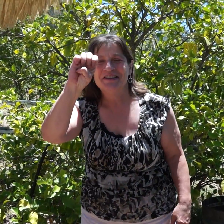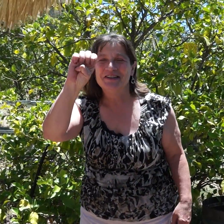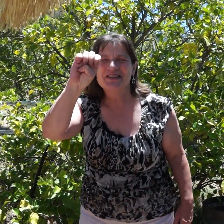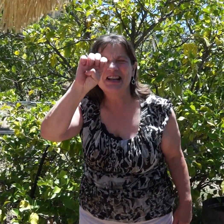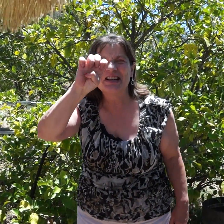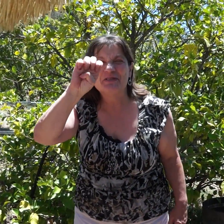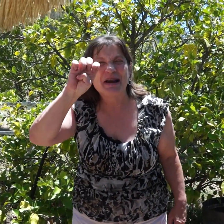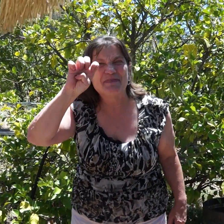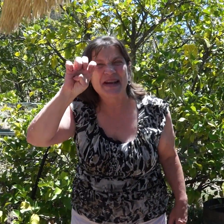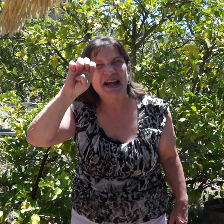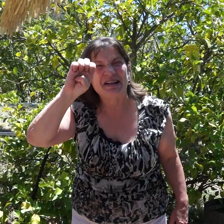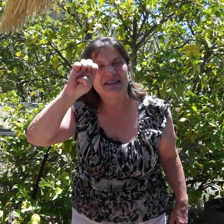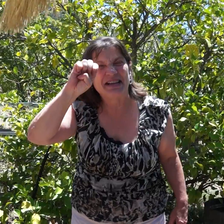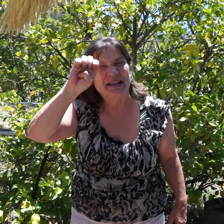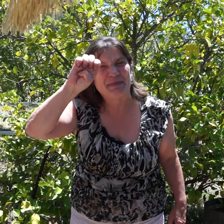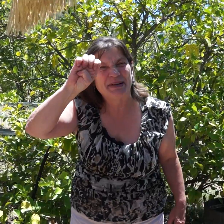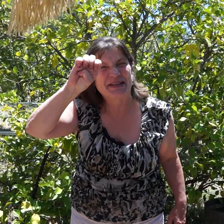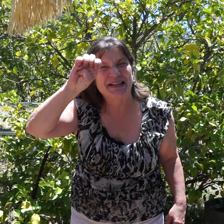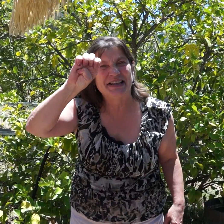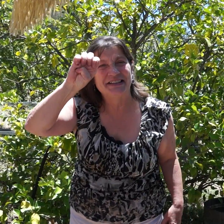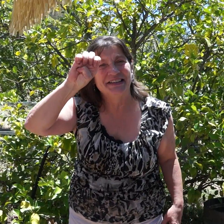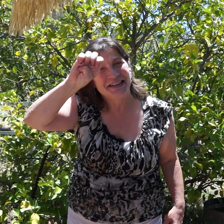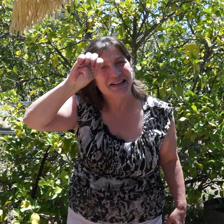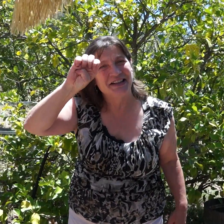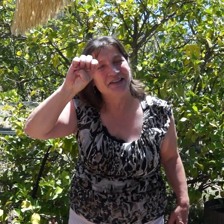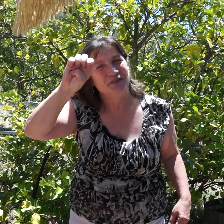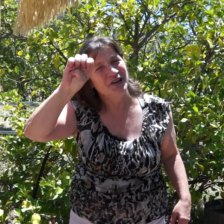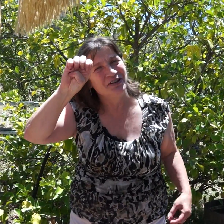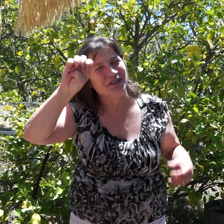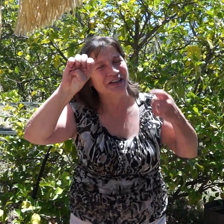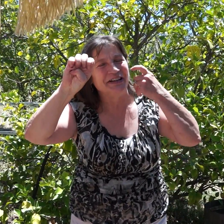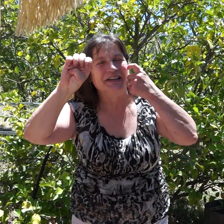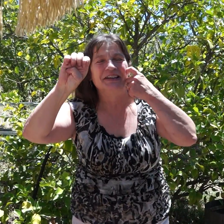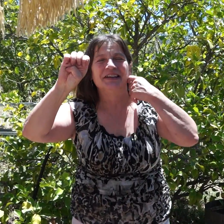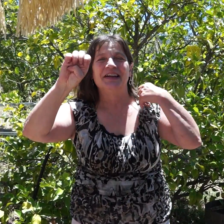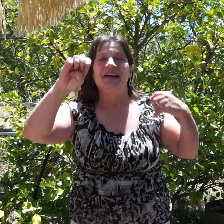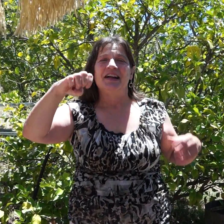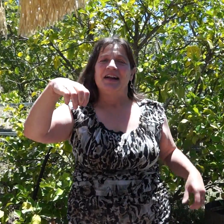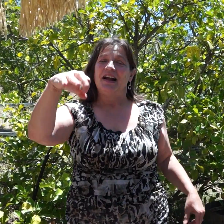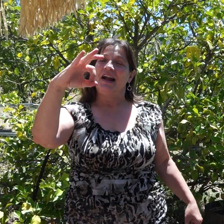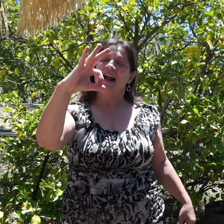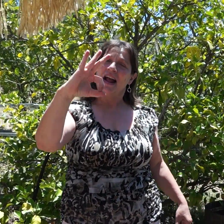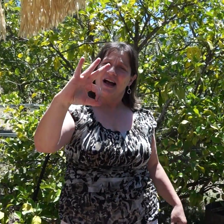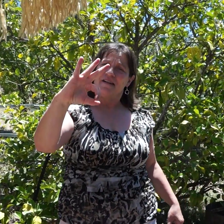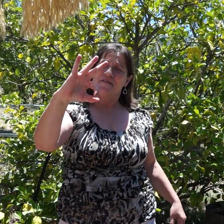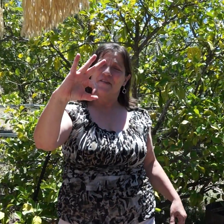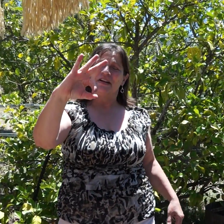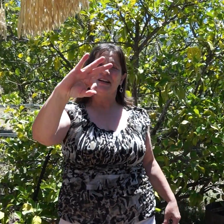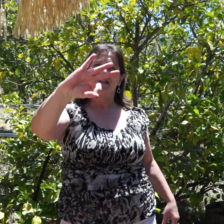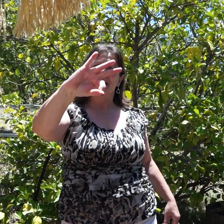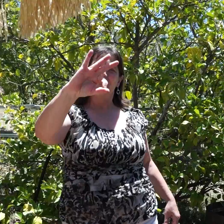looks like a grumpy elderly person, and E for elderly. F is the